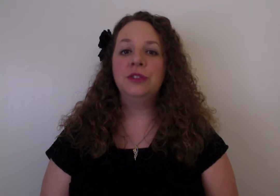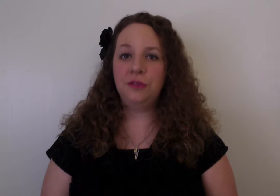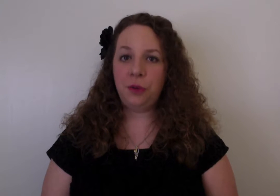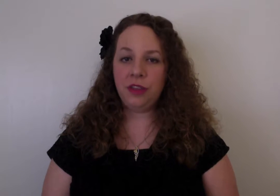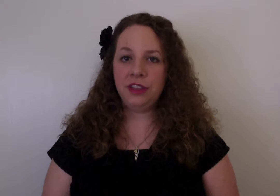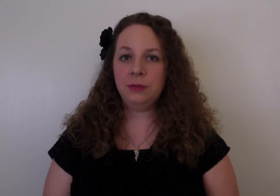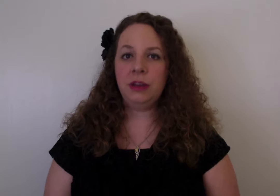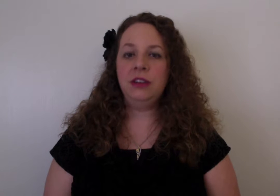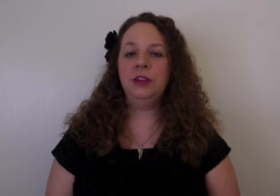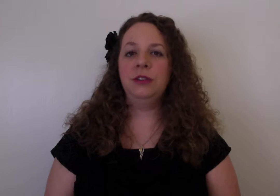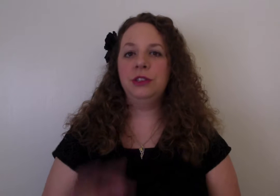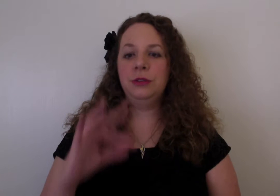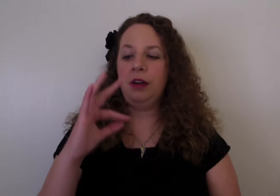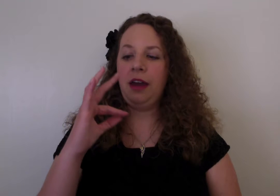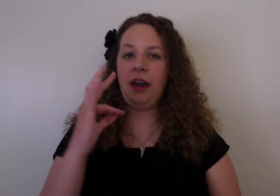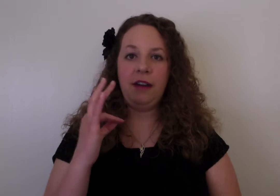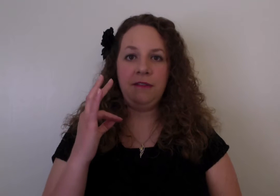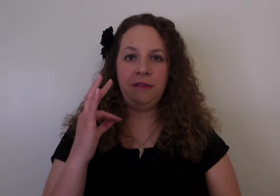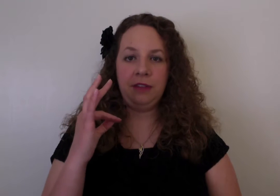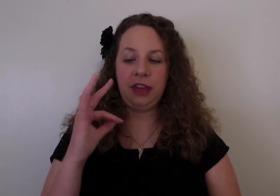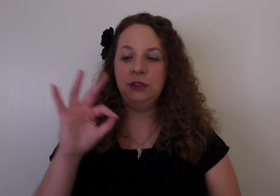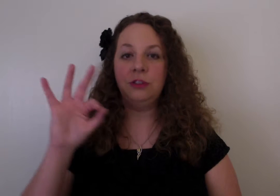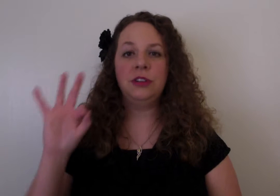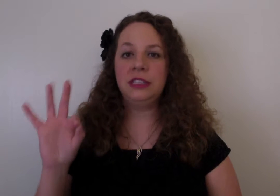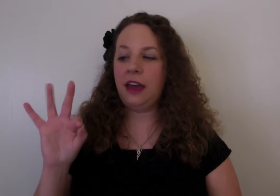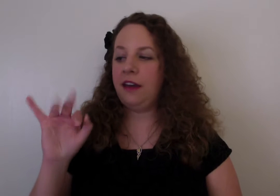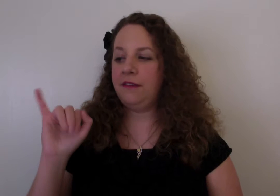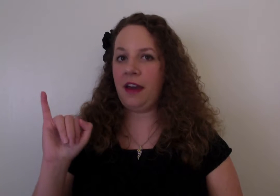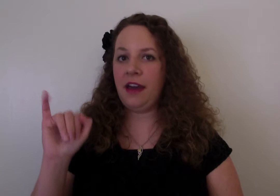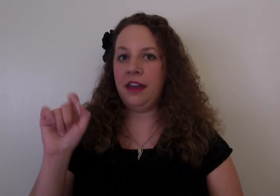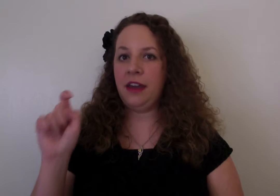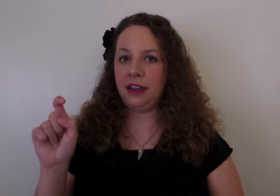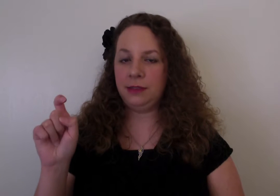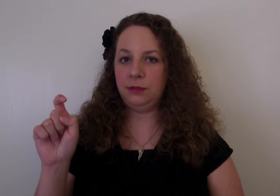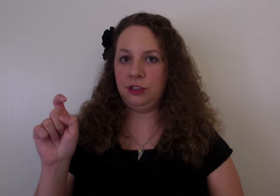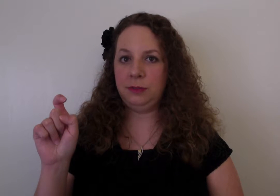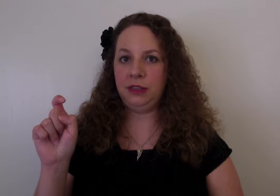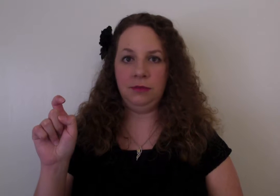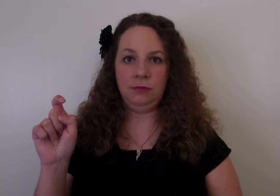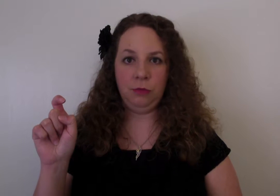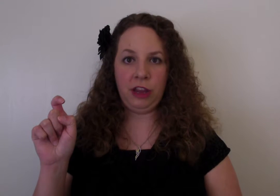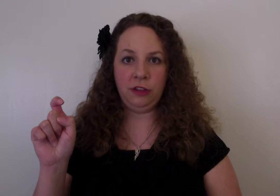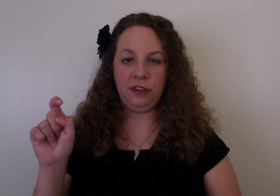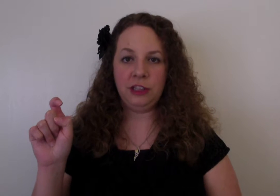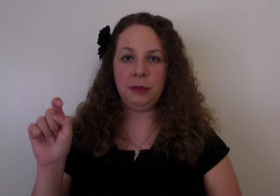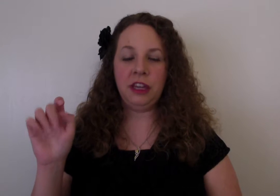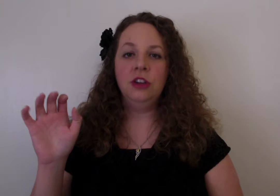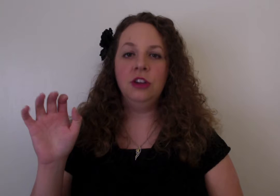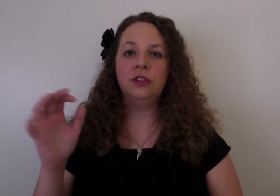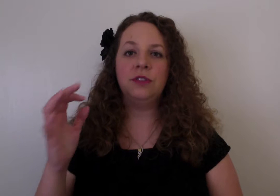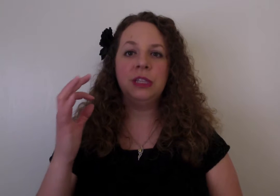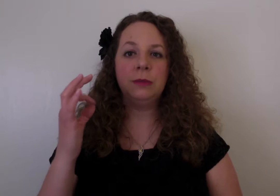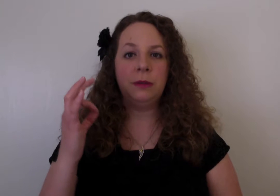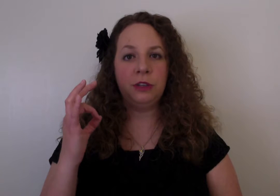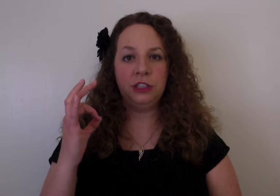For this one, you can do F. Notice F-I-X would just be regular fingerspelling. For this one, I'm going to